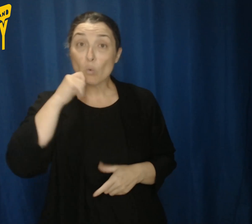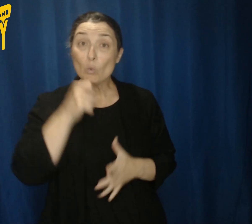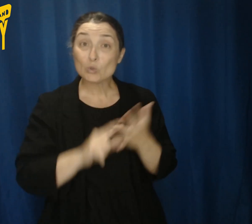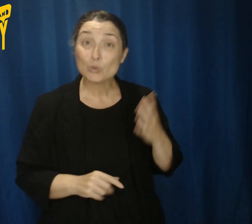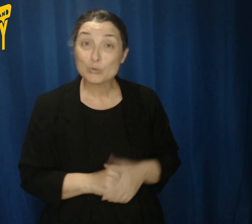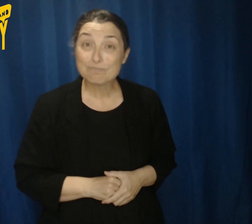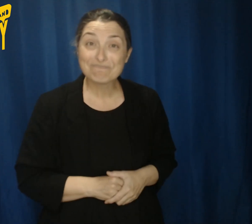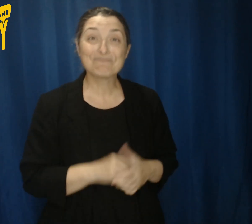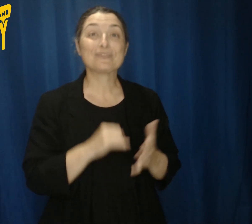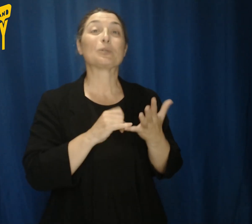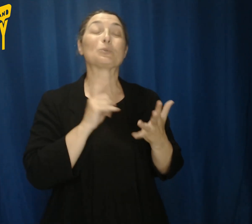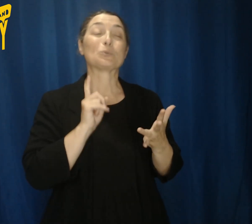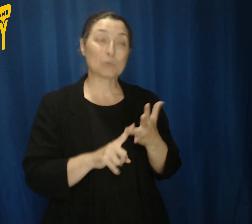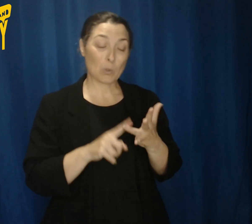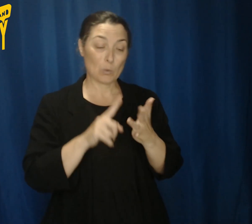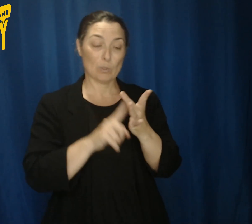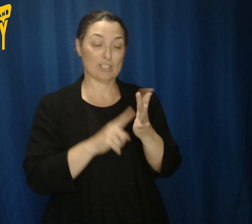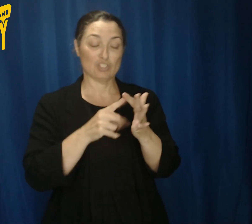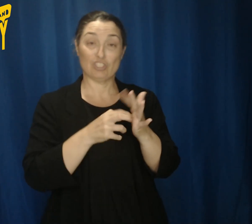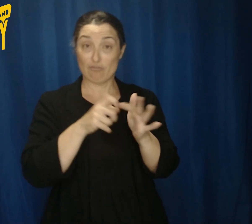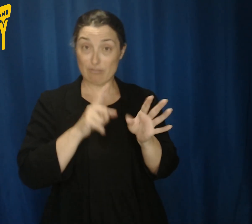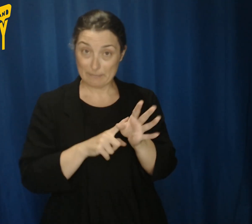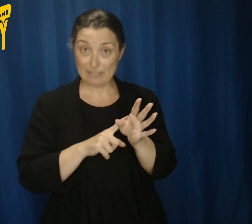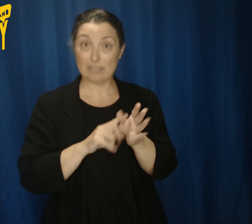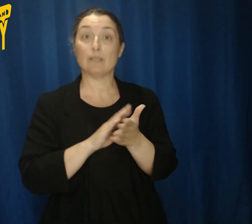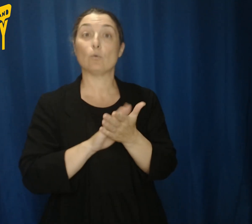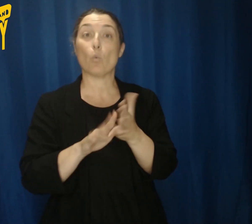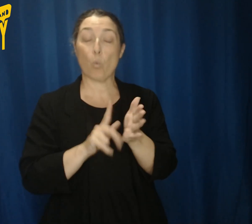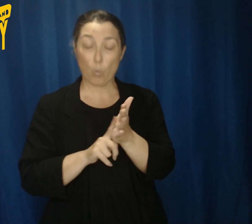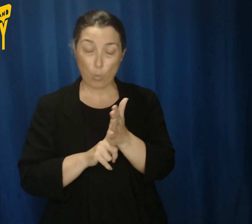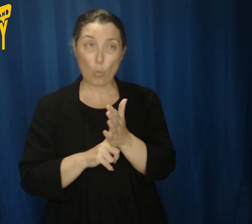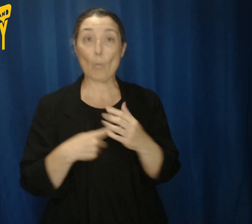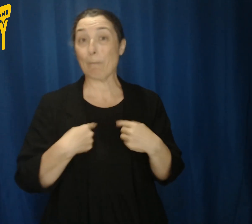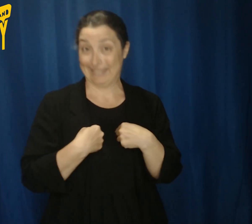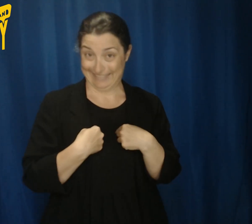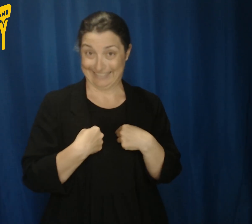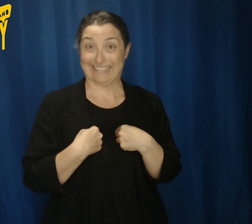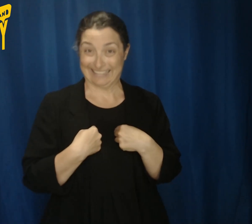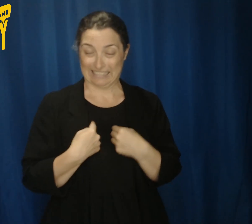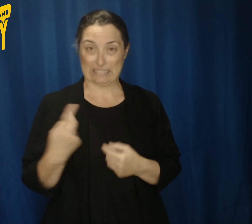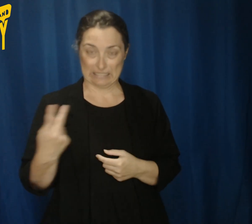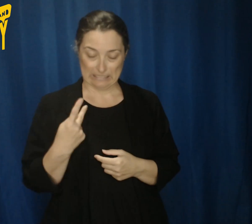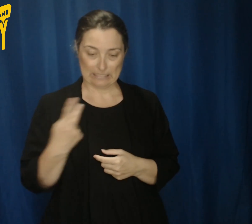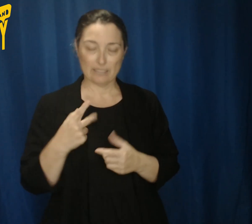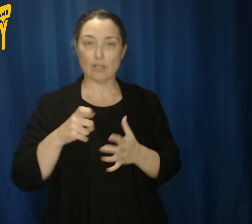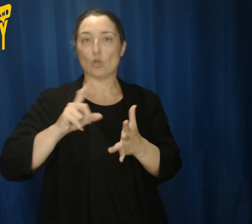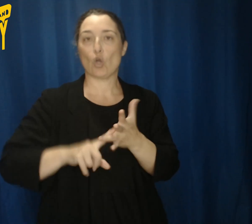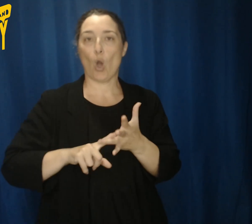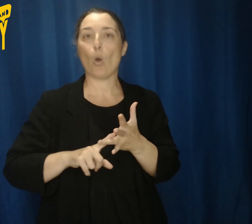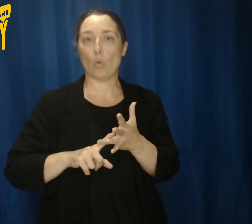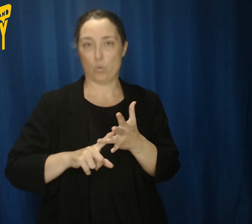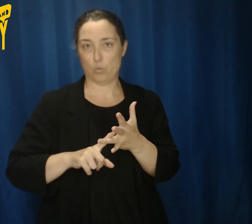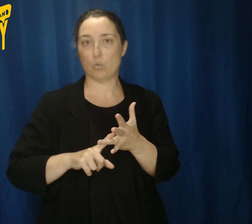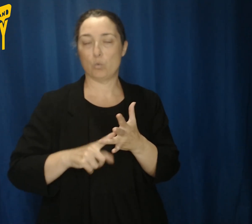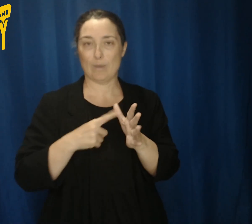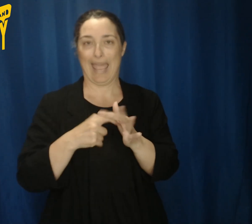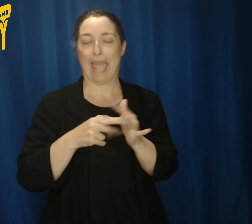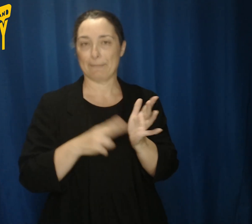so Jeremy Hawke and me became the co-admins of CAC, and it started